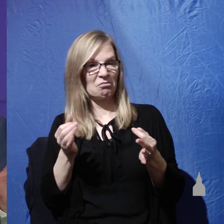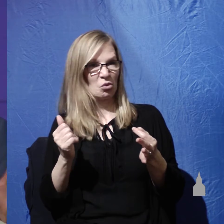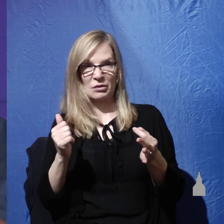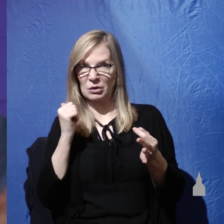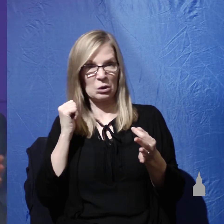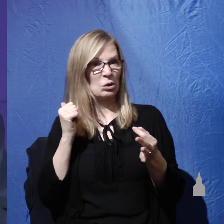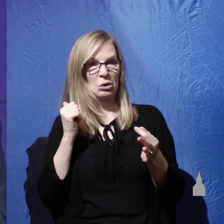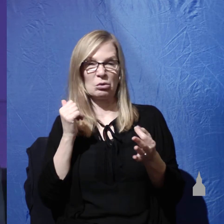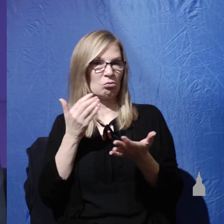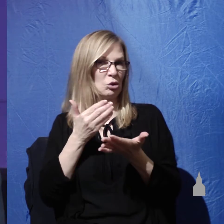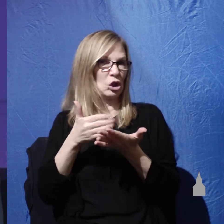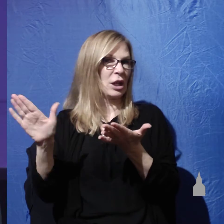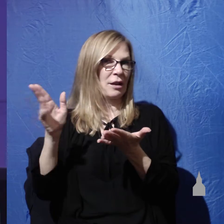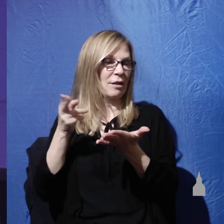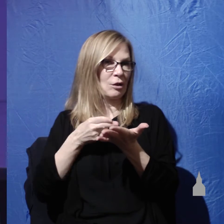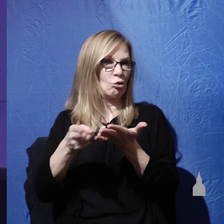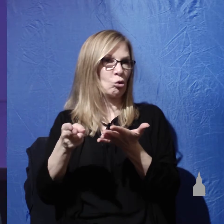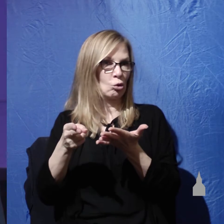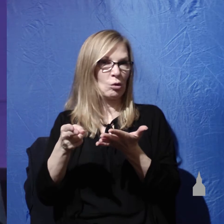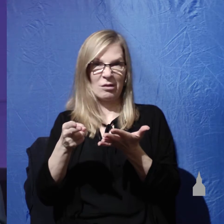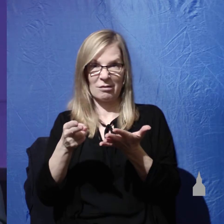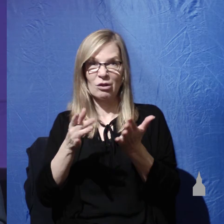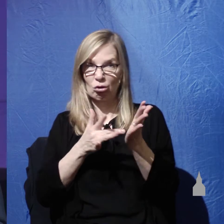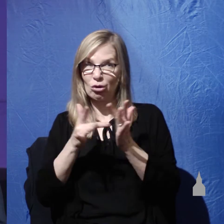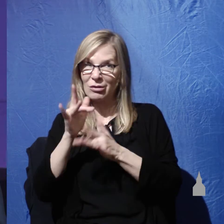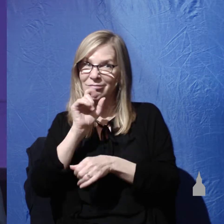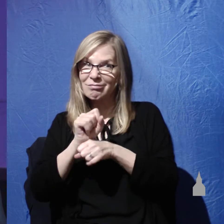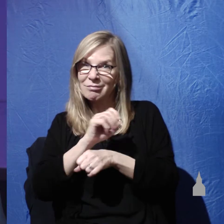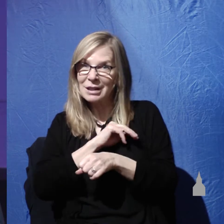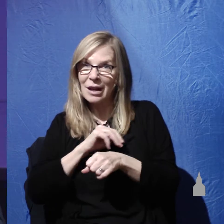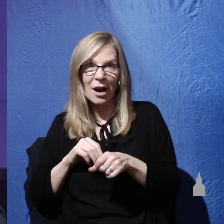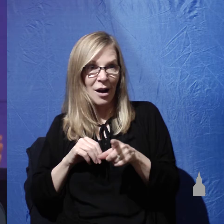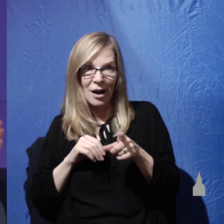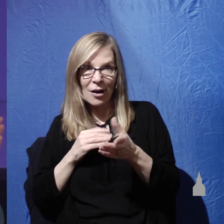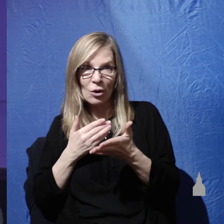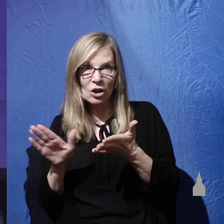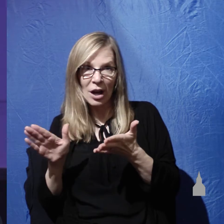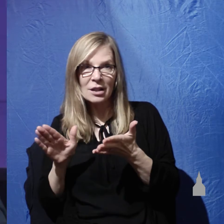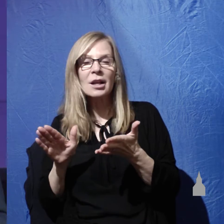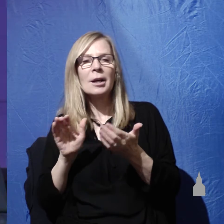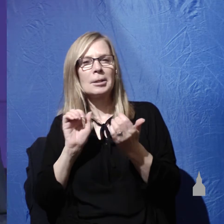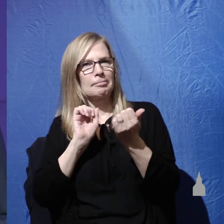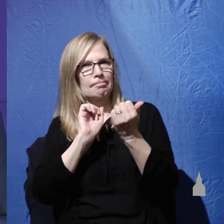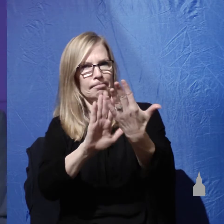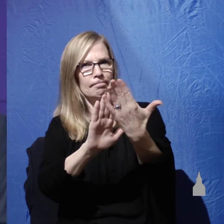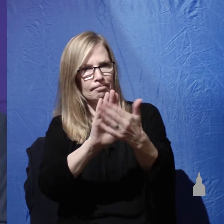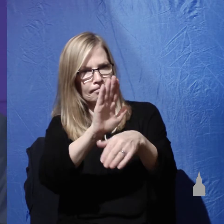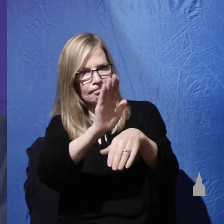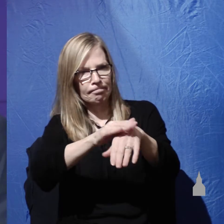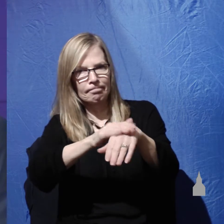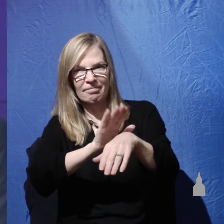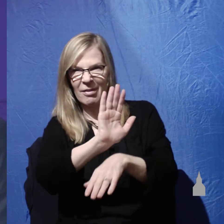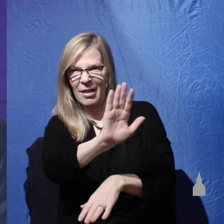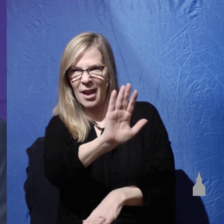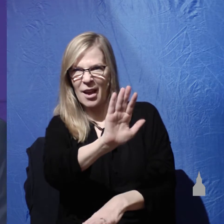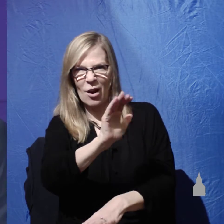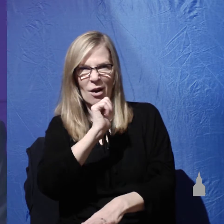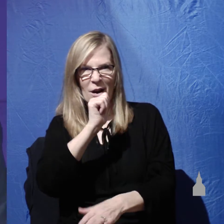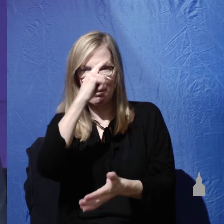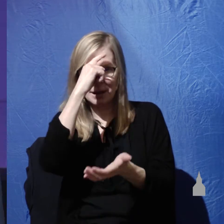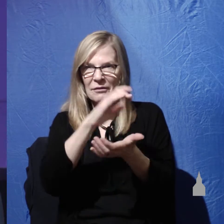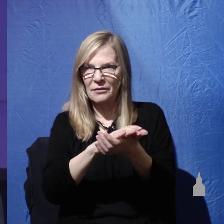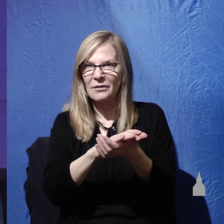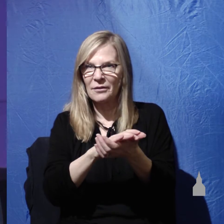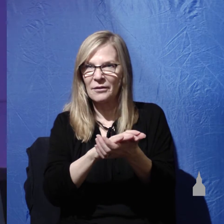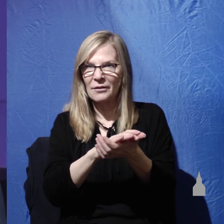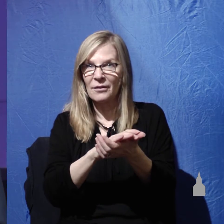made a decision to reject the truth that Jesus was the Messiah, he confronted them about their unbelief.